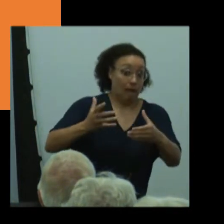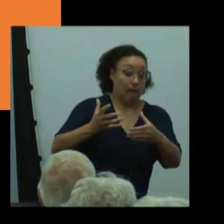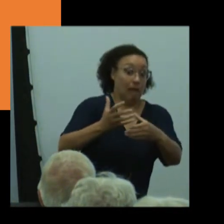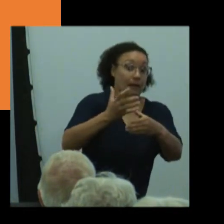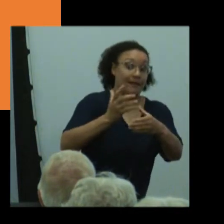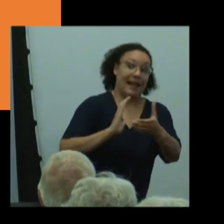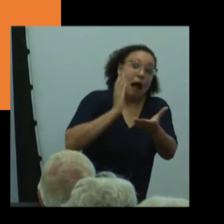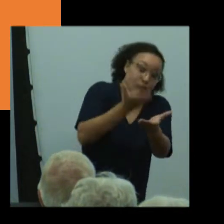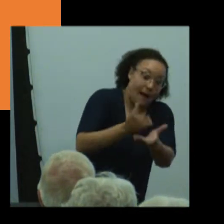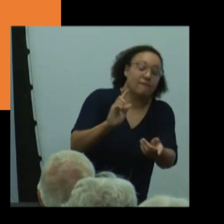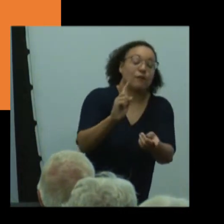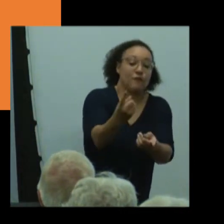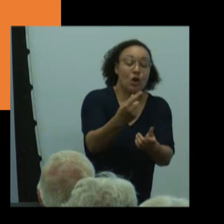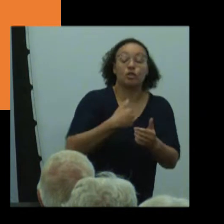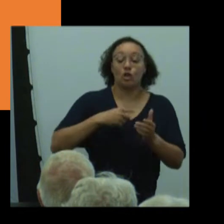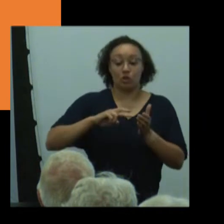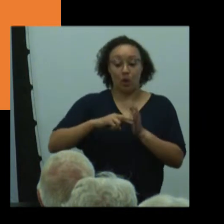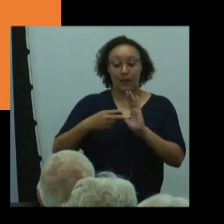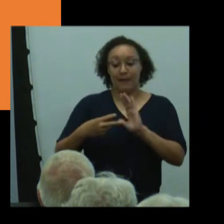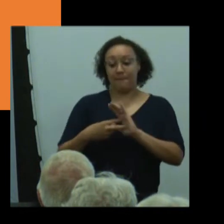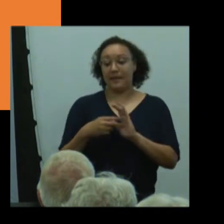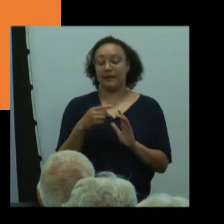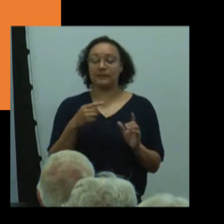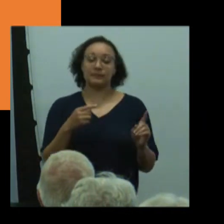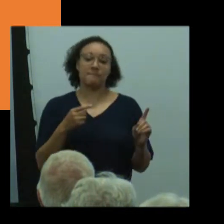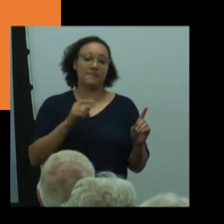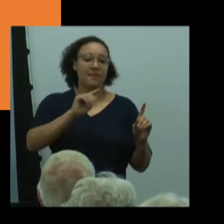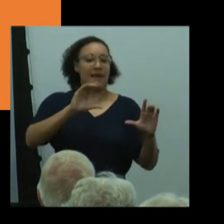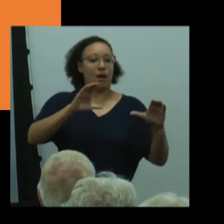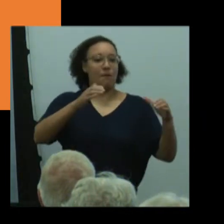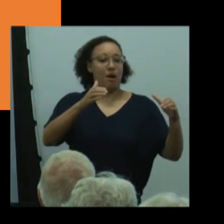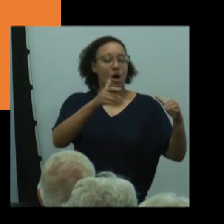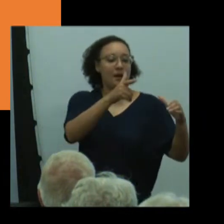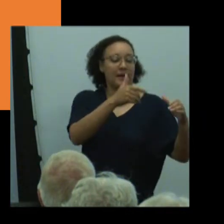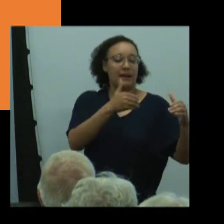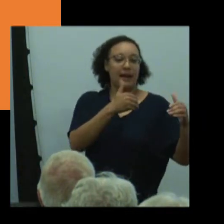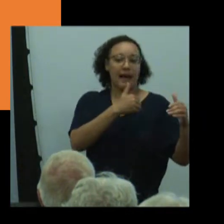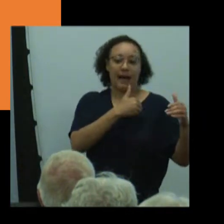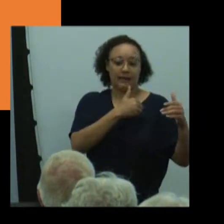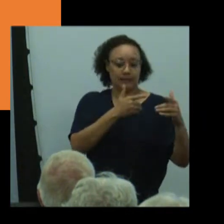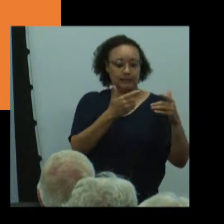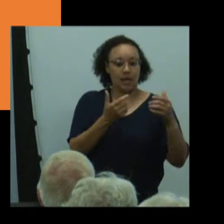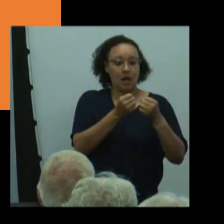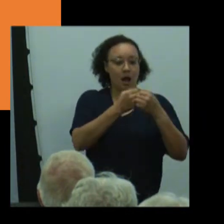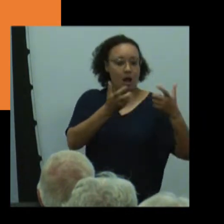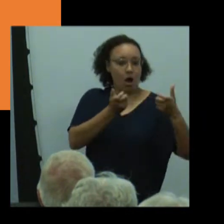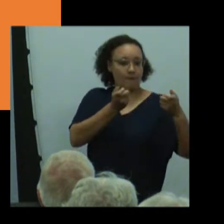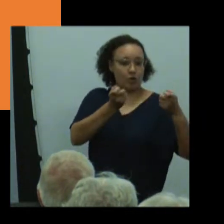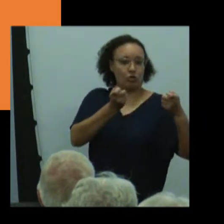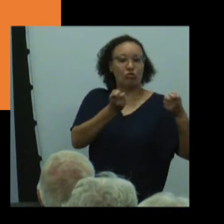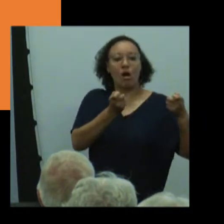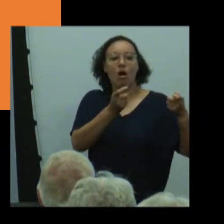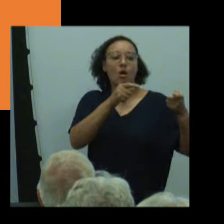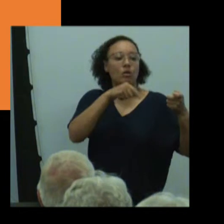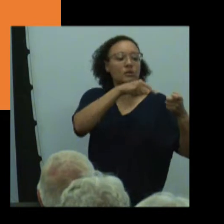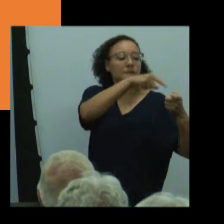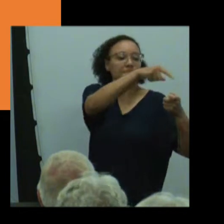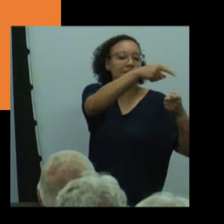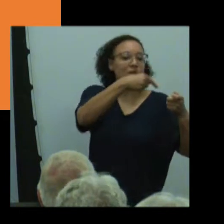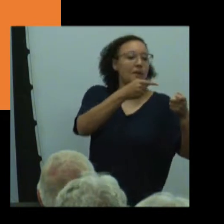the fringe group of their party has a lot of control of whether they get the